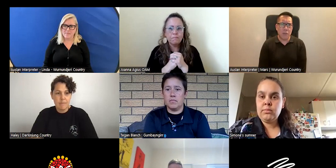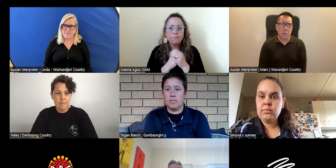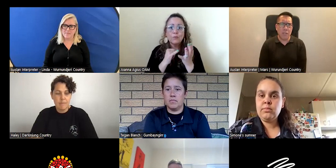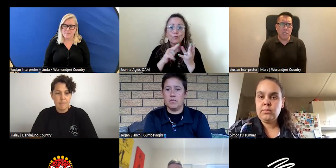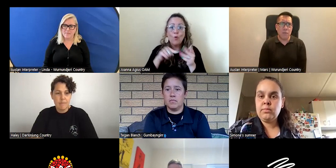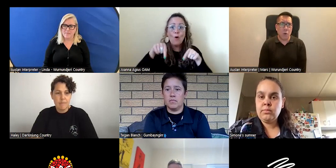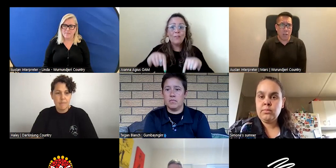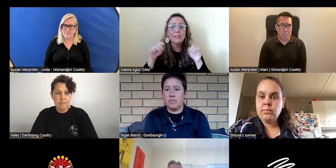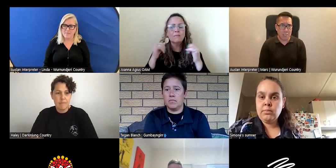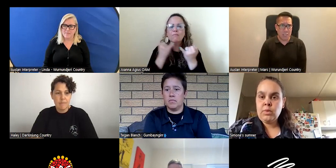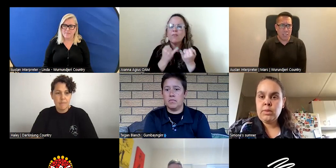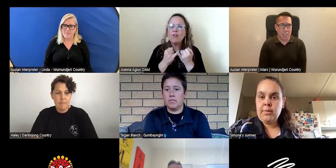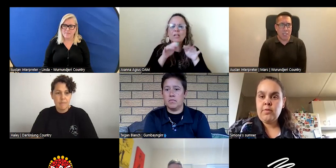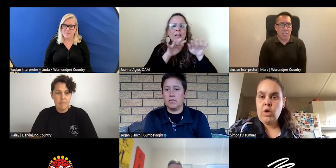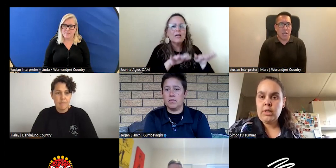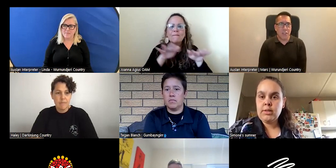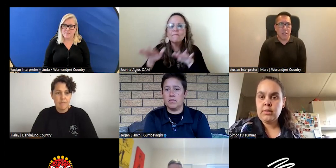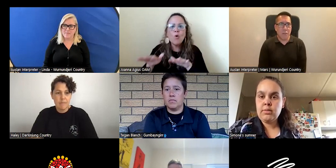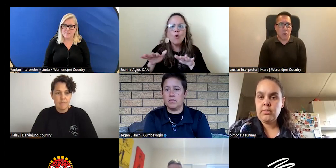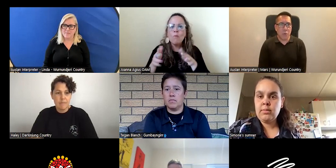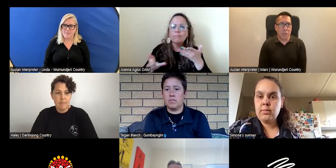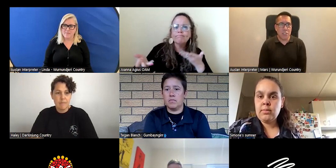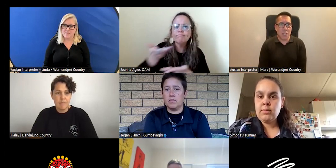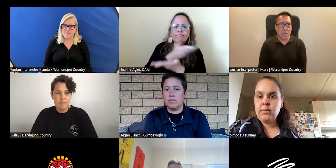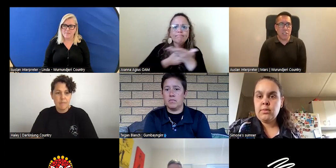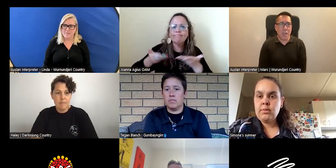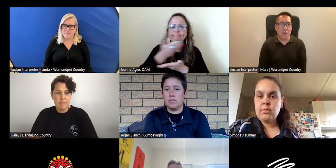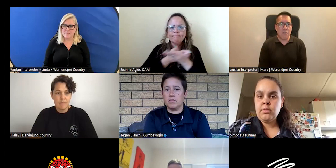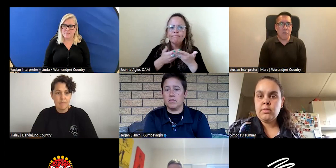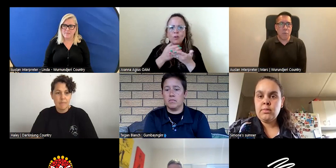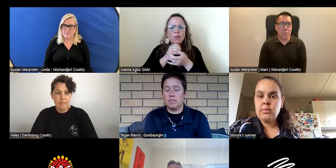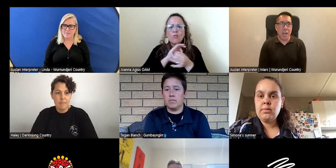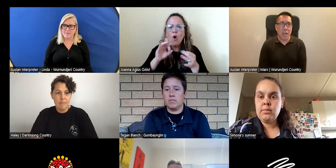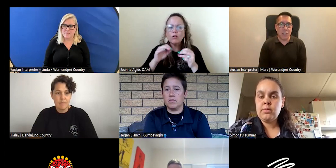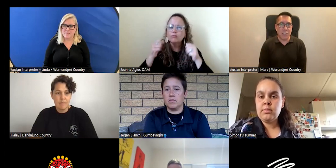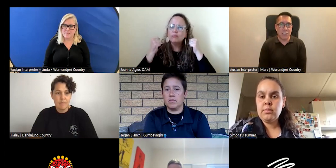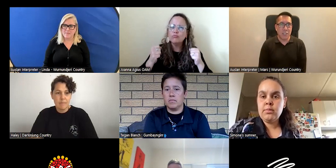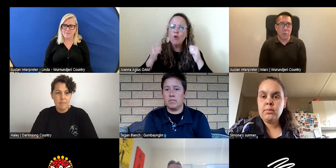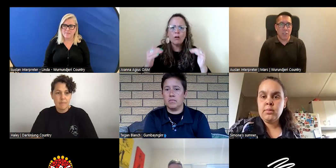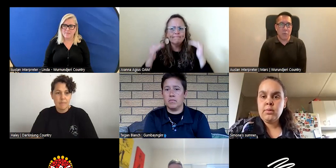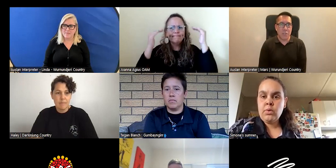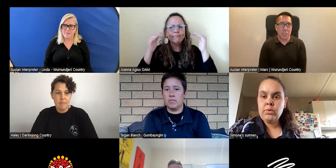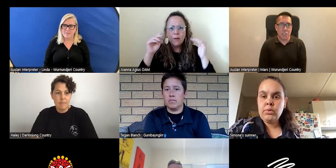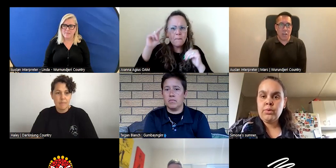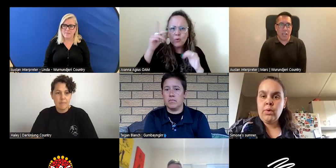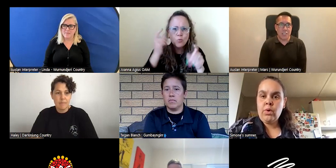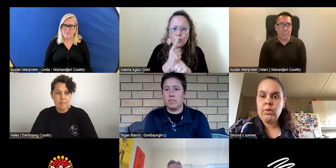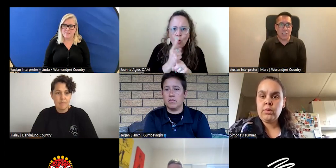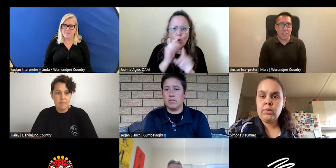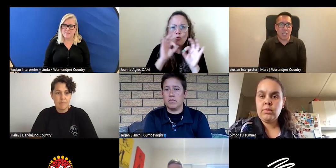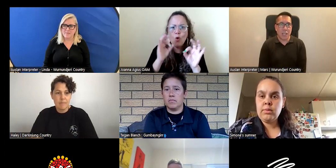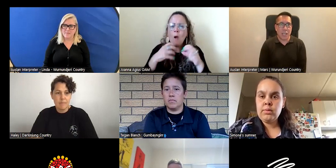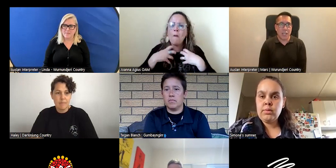Yes Vote means for us. Therefore, we decided to have an informal yarn with everyone